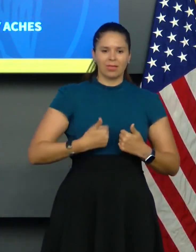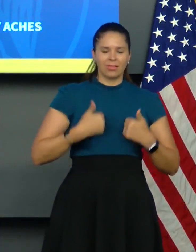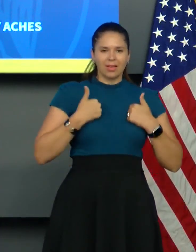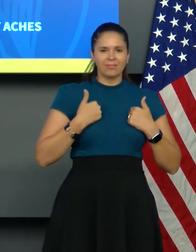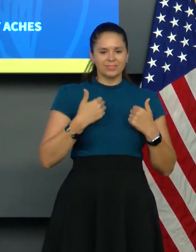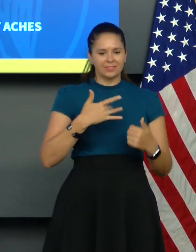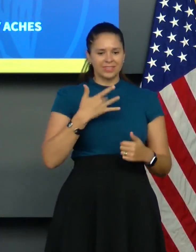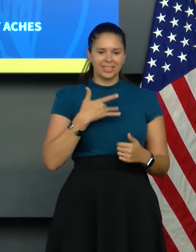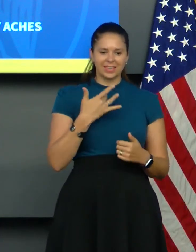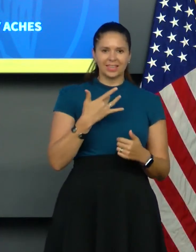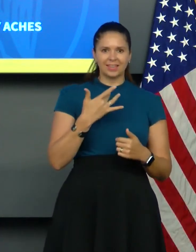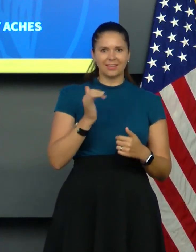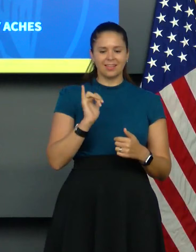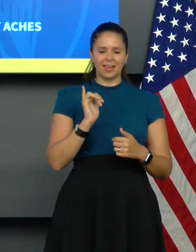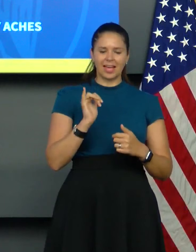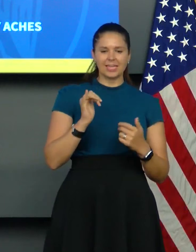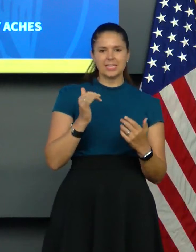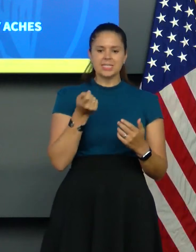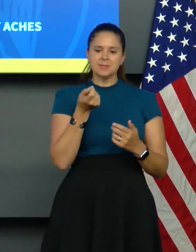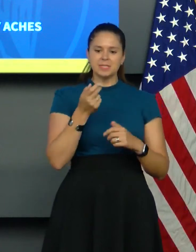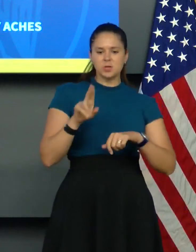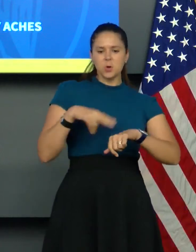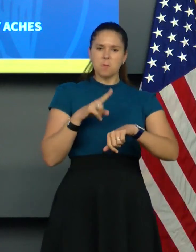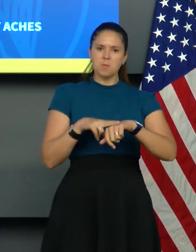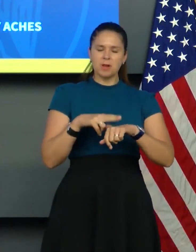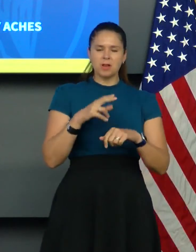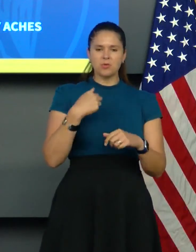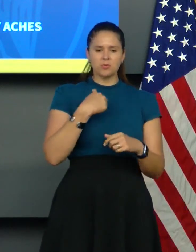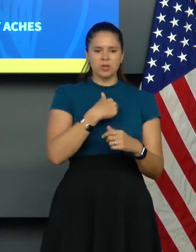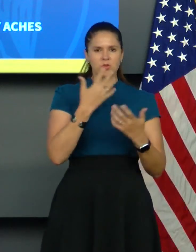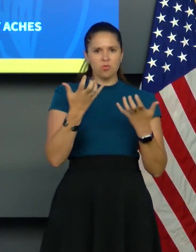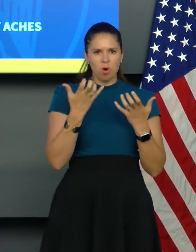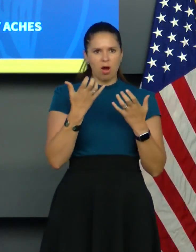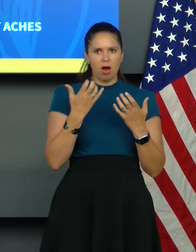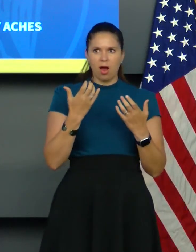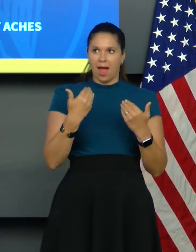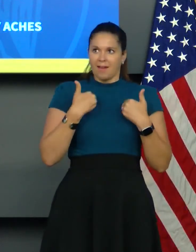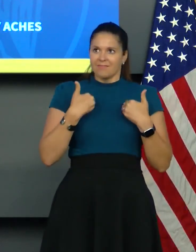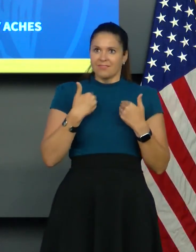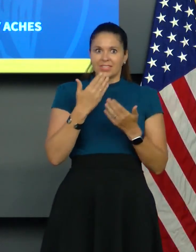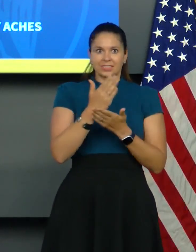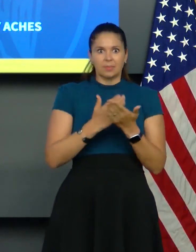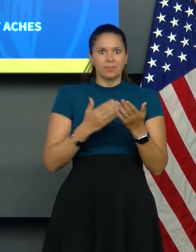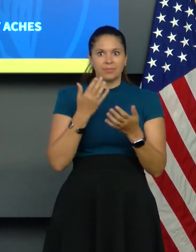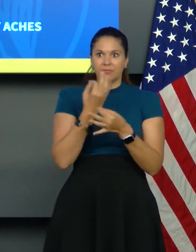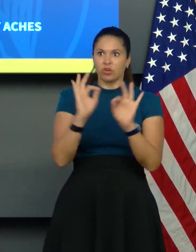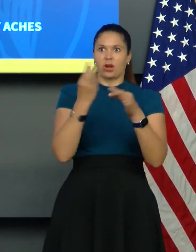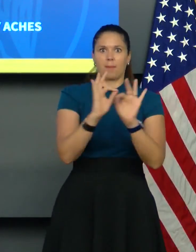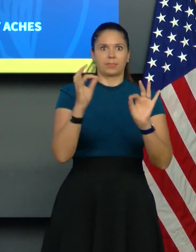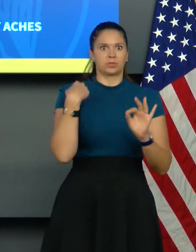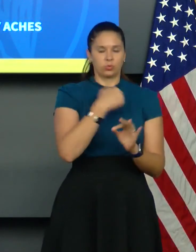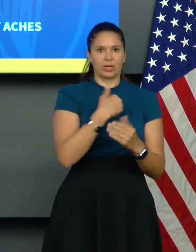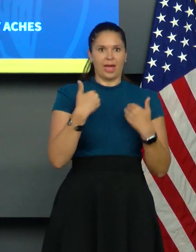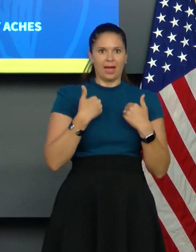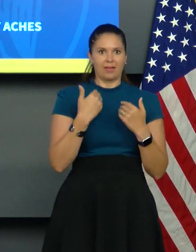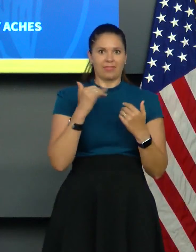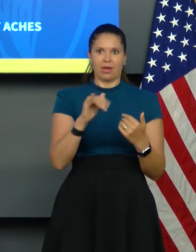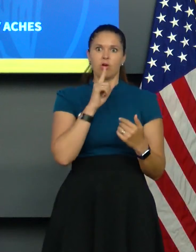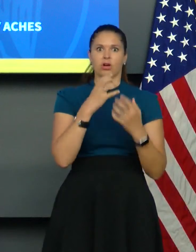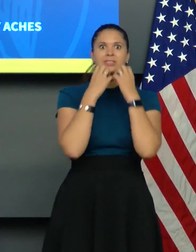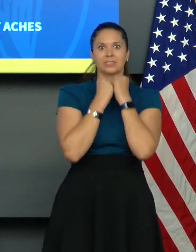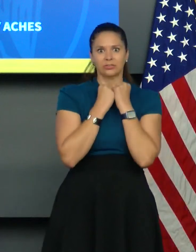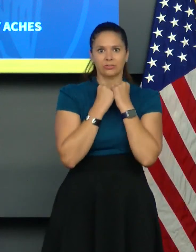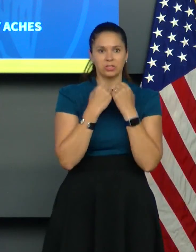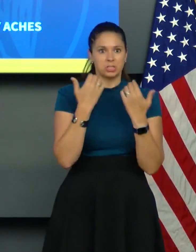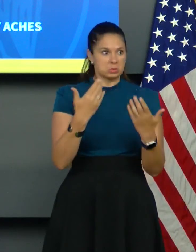some sense of normalcy and reclaim the freedoms that we hold so dear. Thank you. I'll